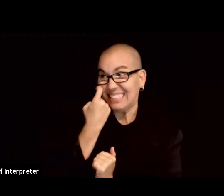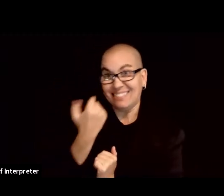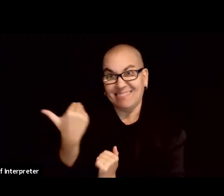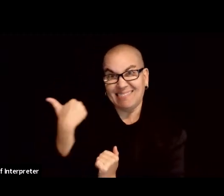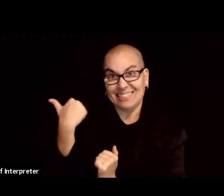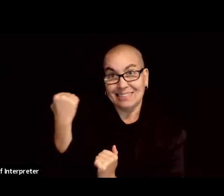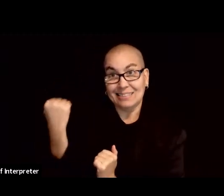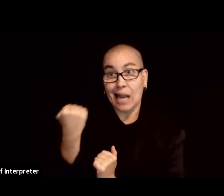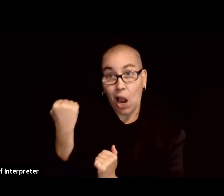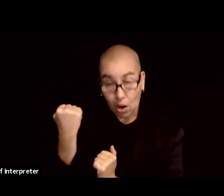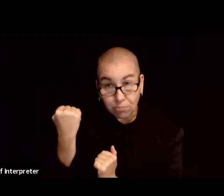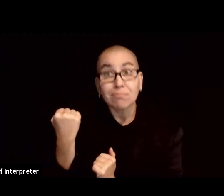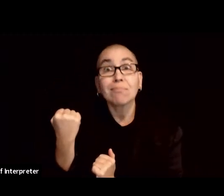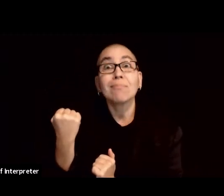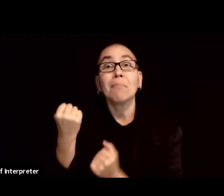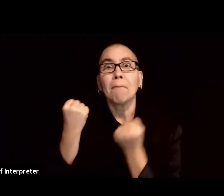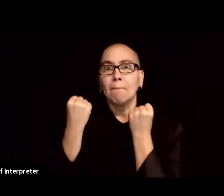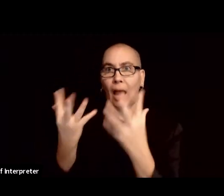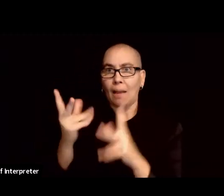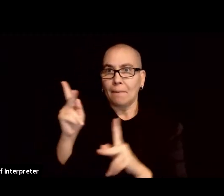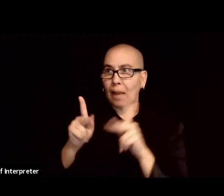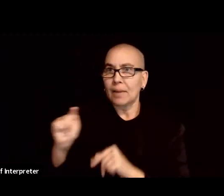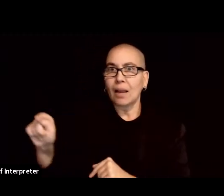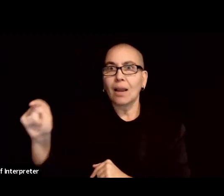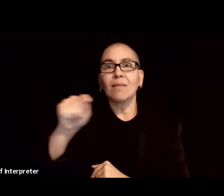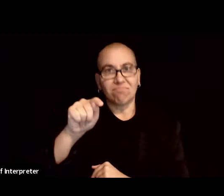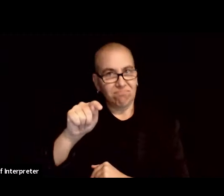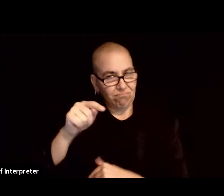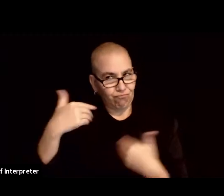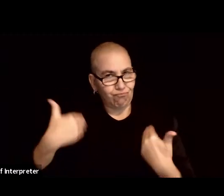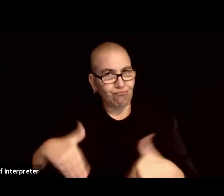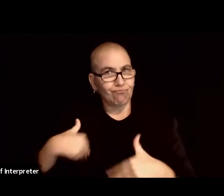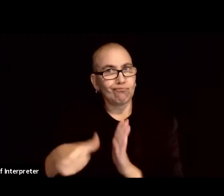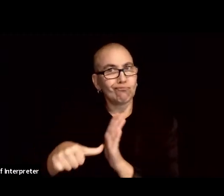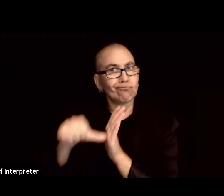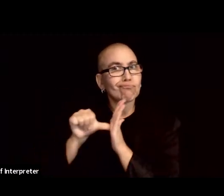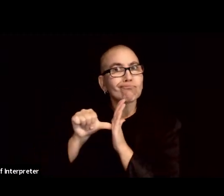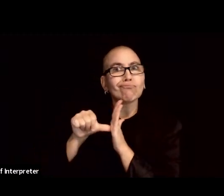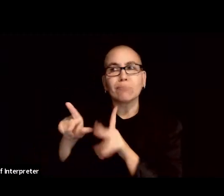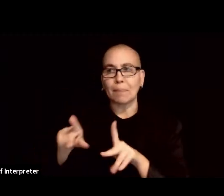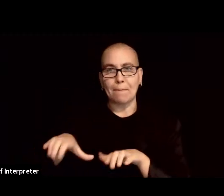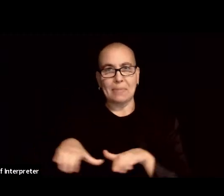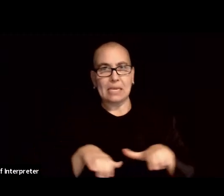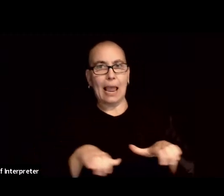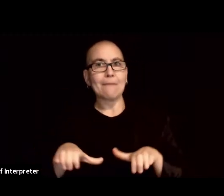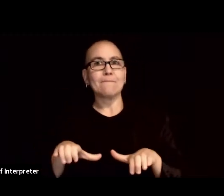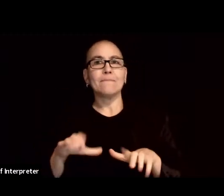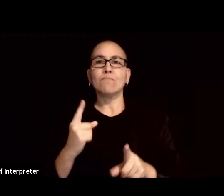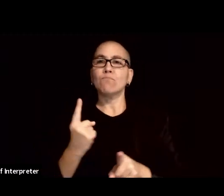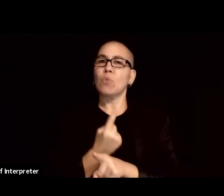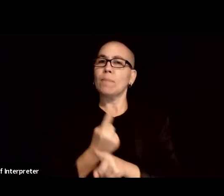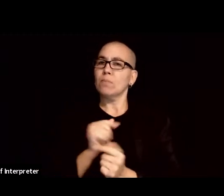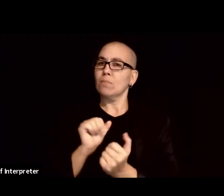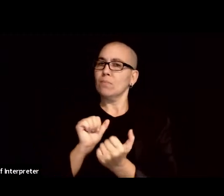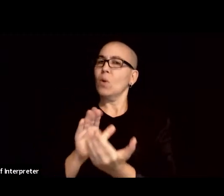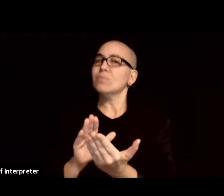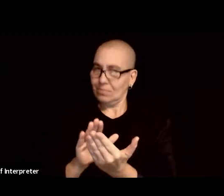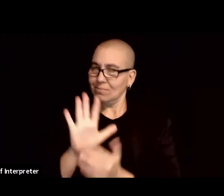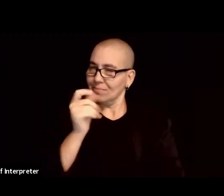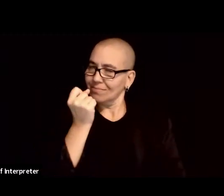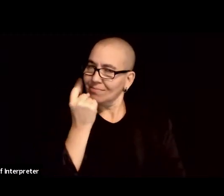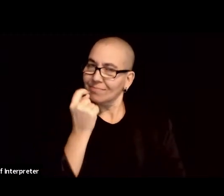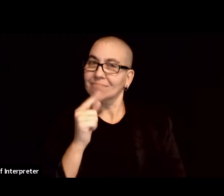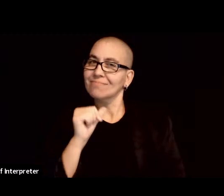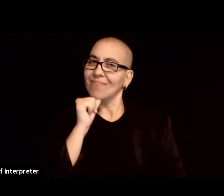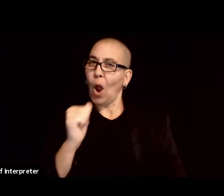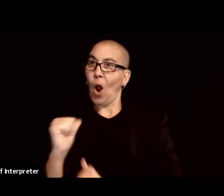tell you that even within my circle, and trust me, not everyone in my circle does everything that